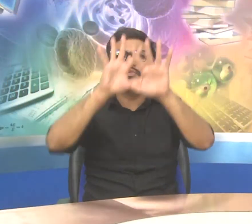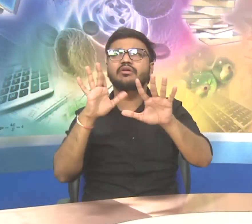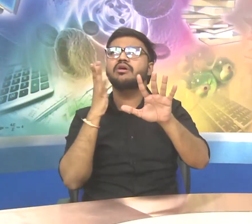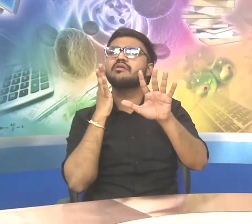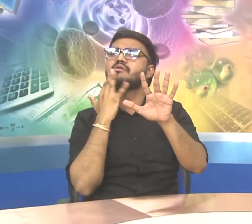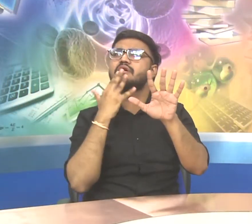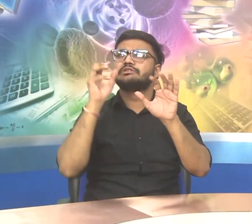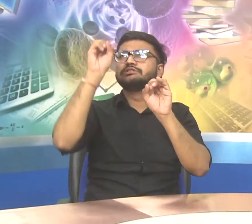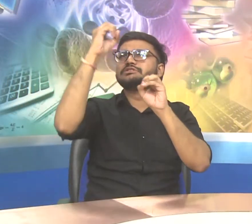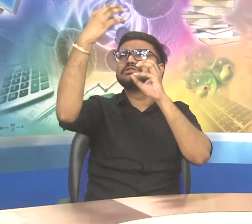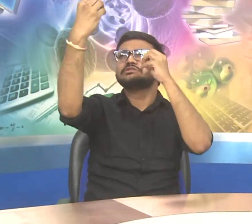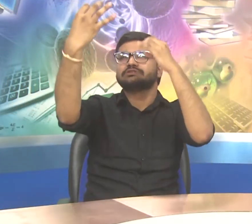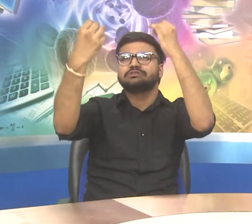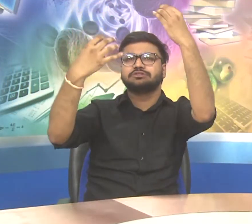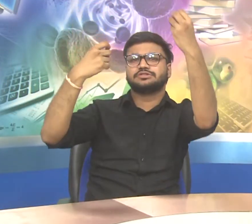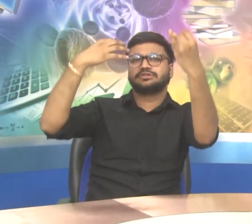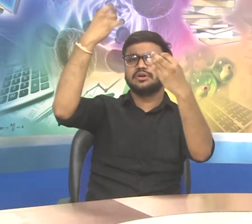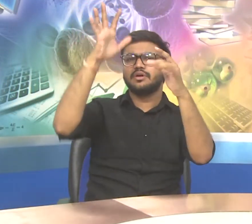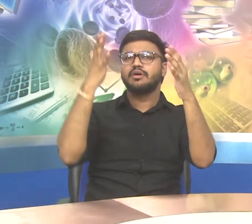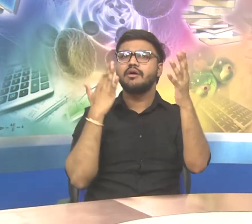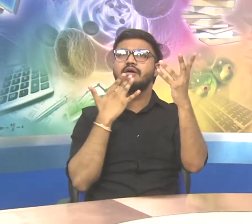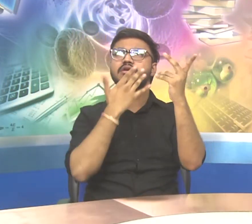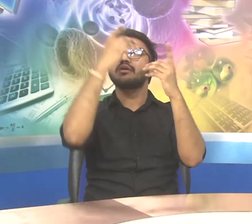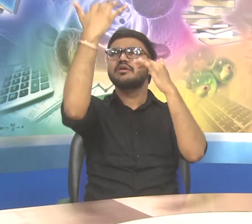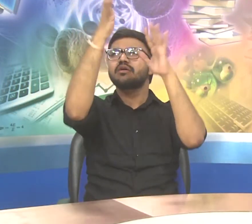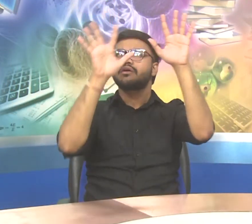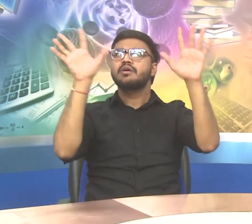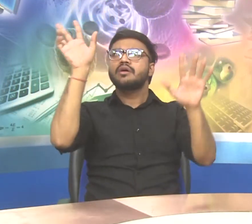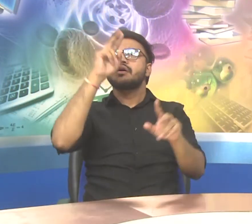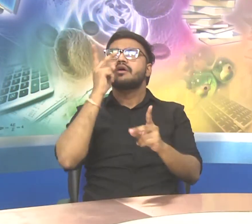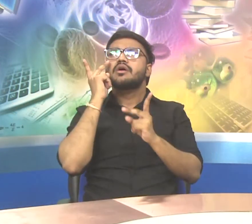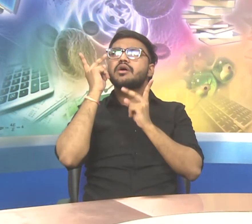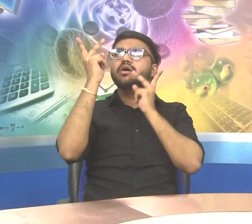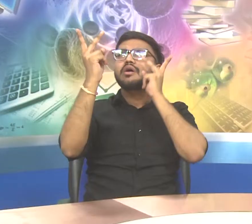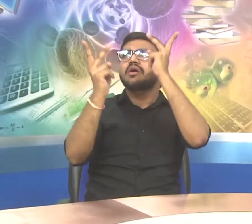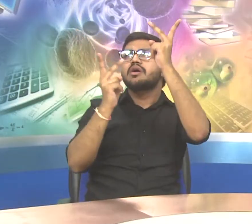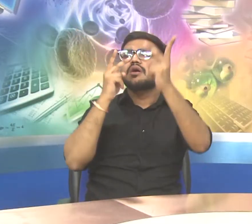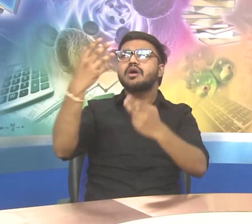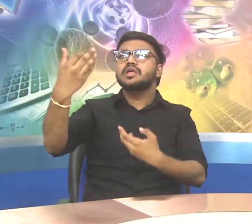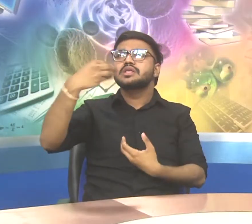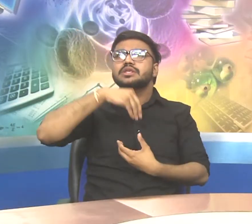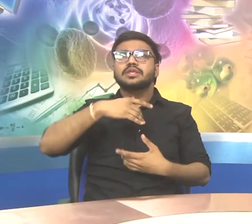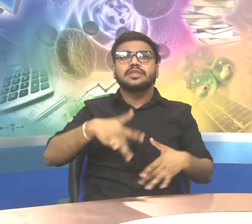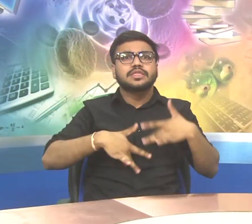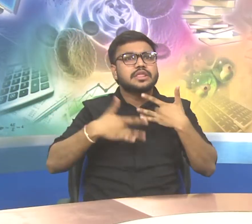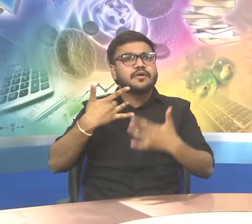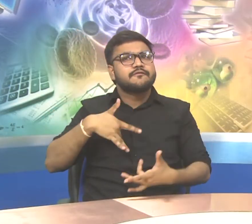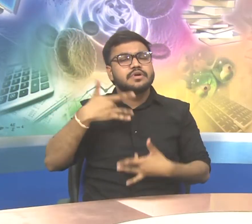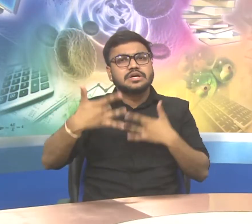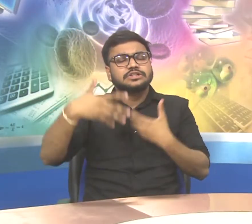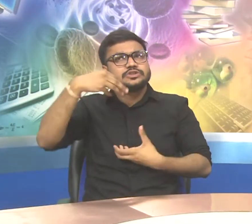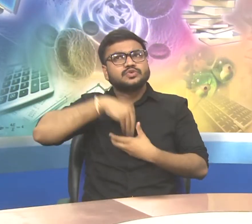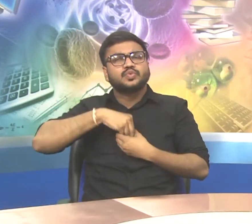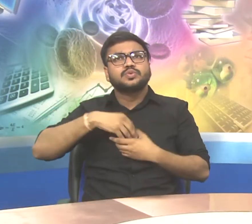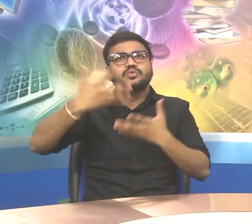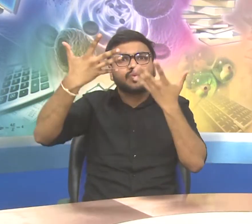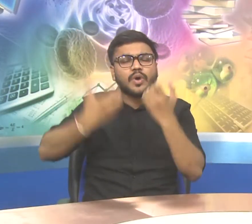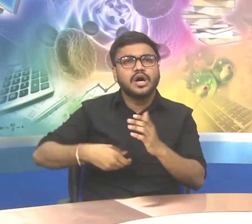For example, if you went on a beach and saw mountains, so